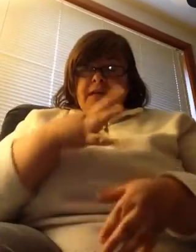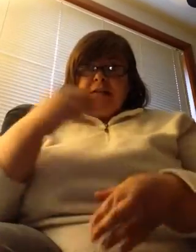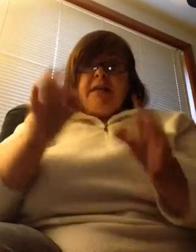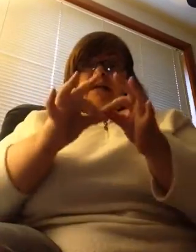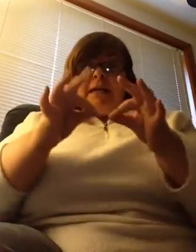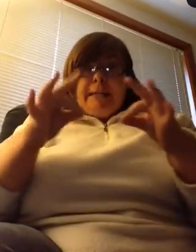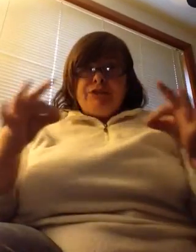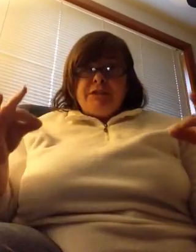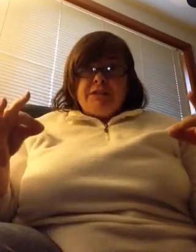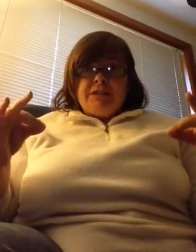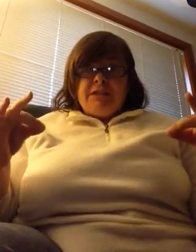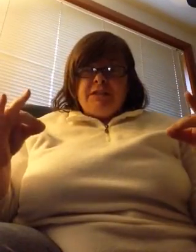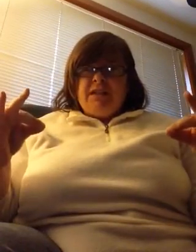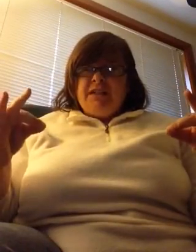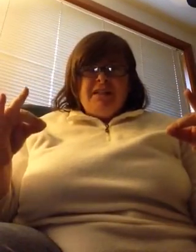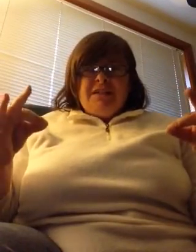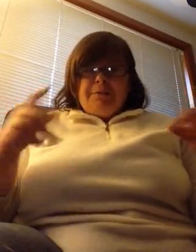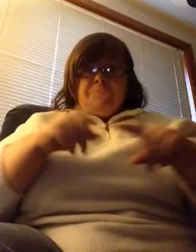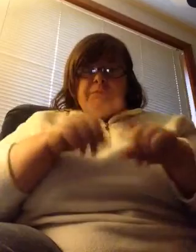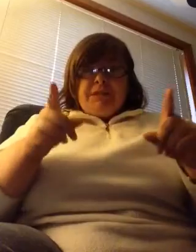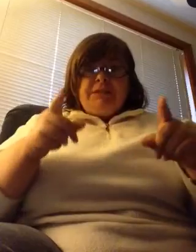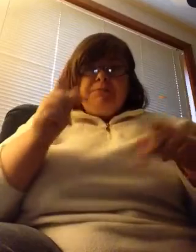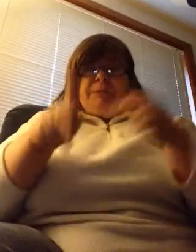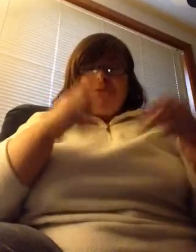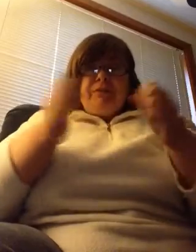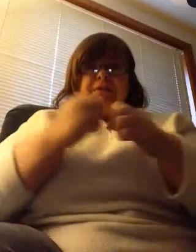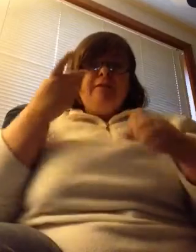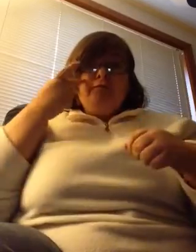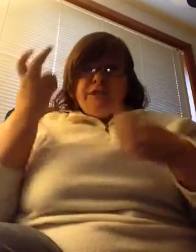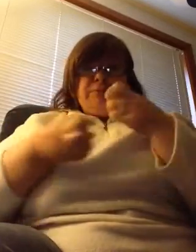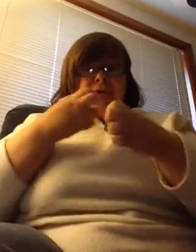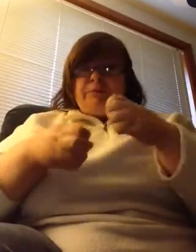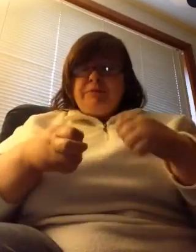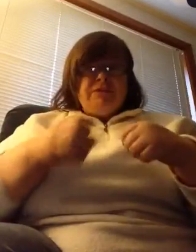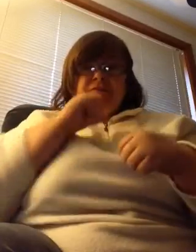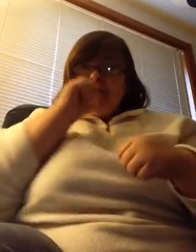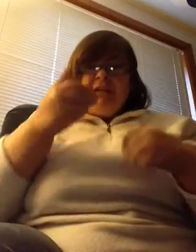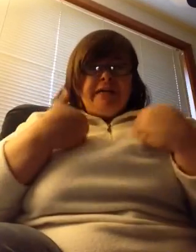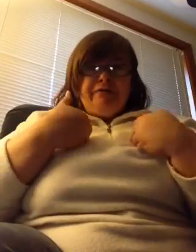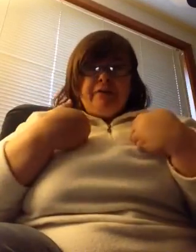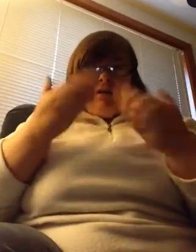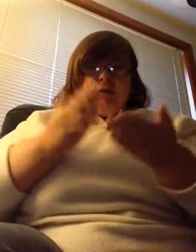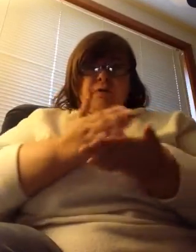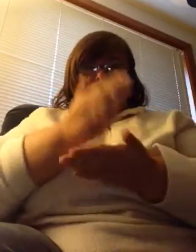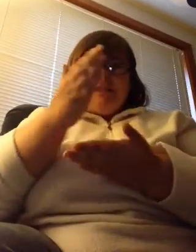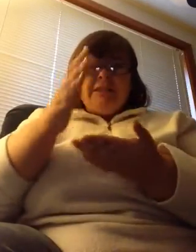and captions, but people with vision problems do not have a right